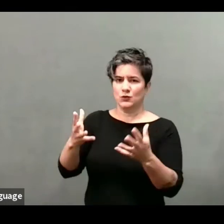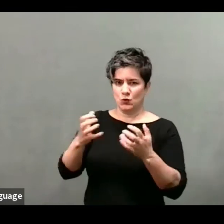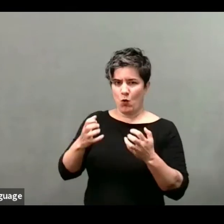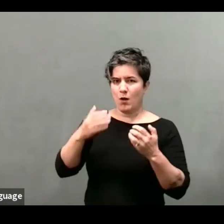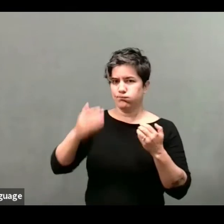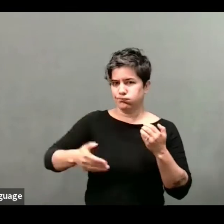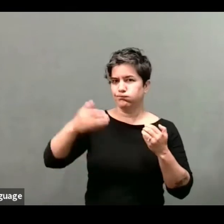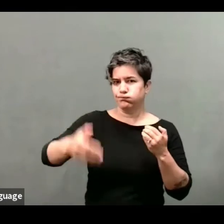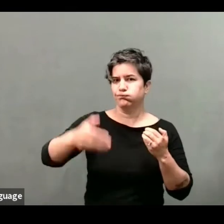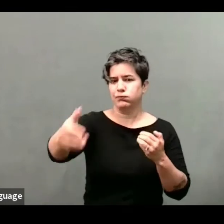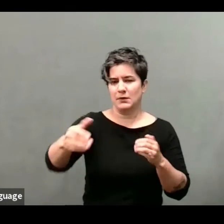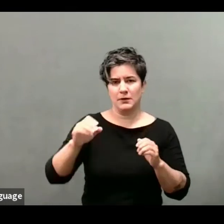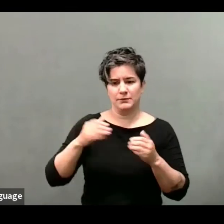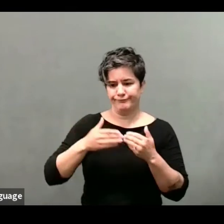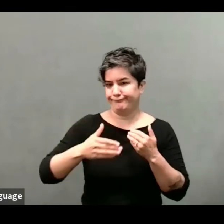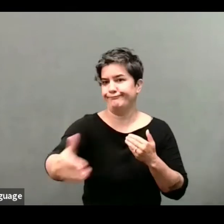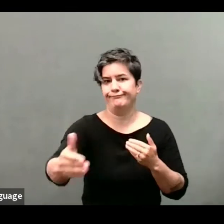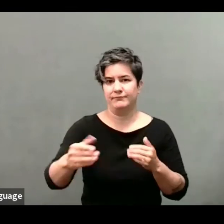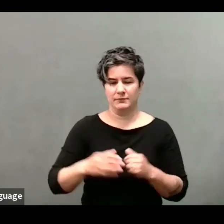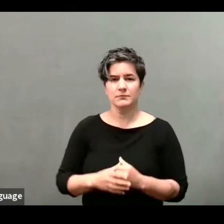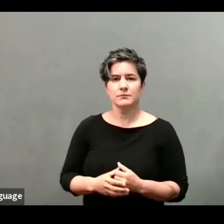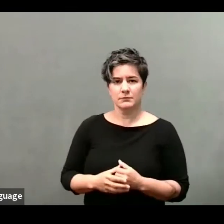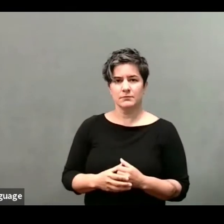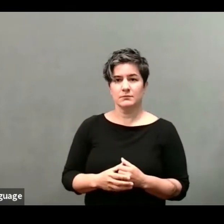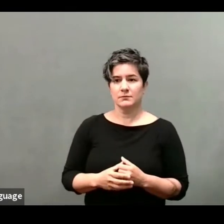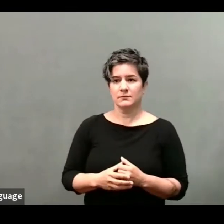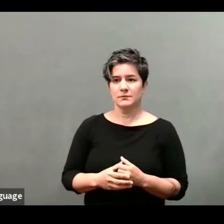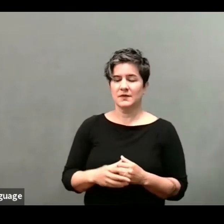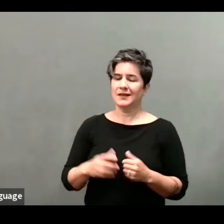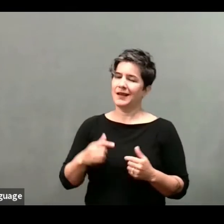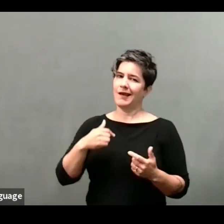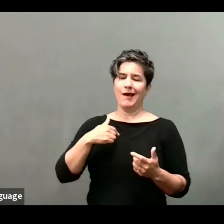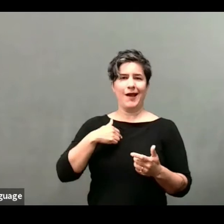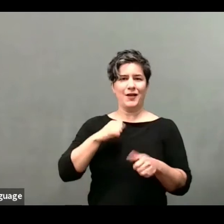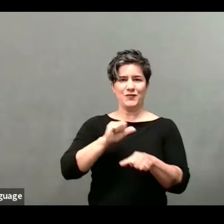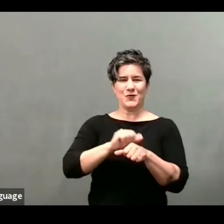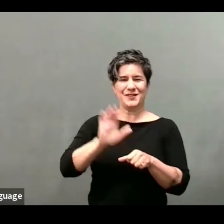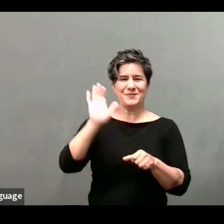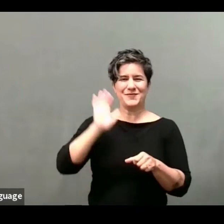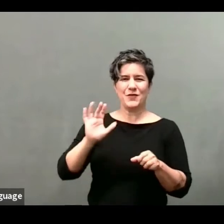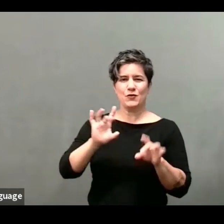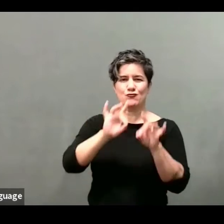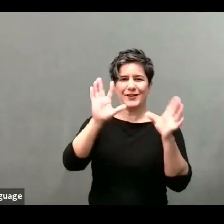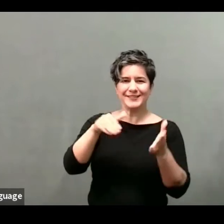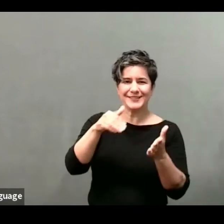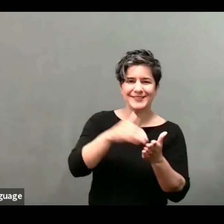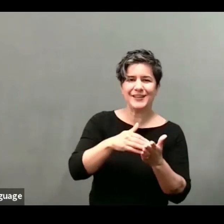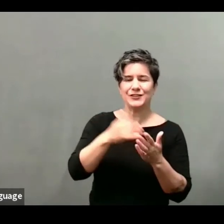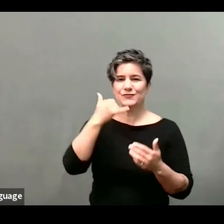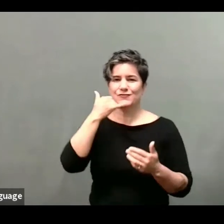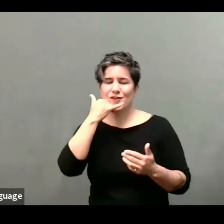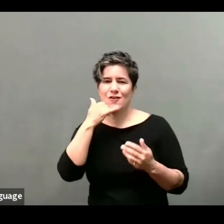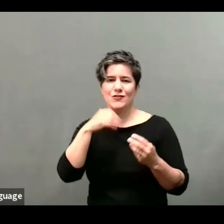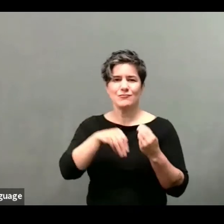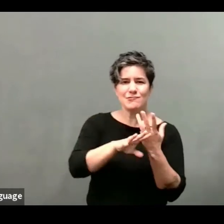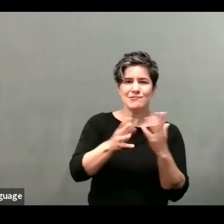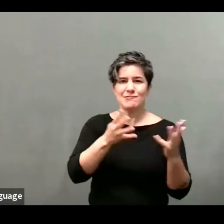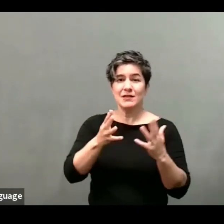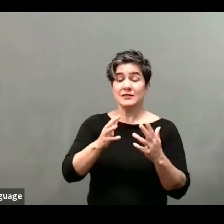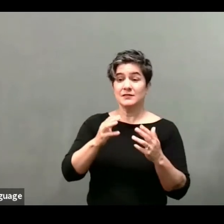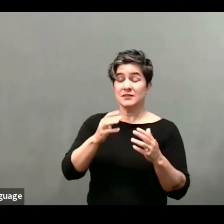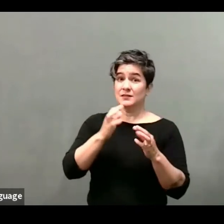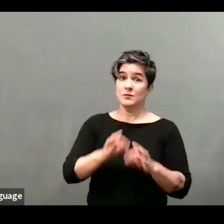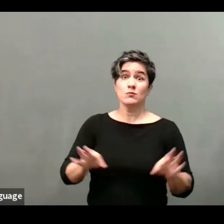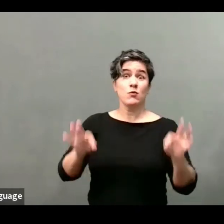it. And one of the things that, having worked on crisis lines quite a lot, one of the things that I know is that the way that we show up